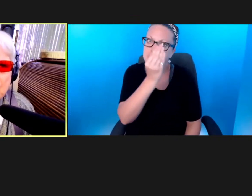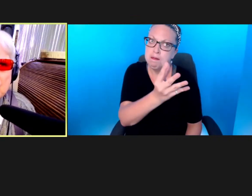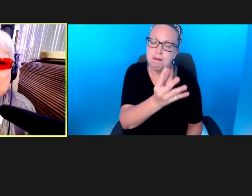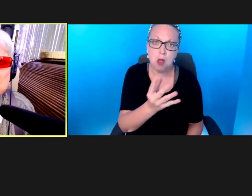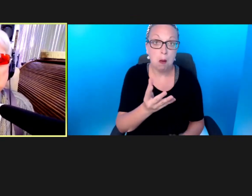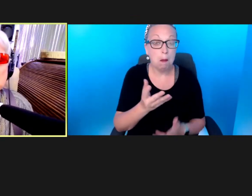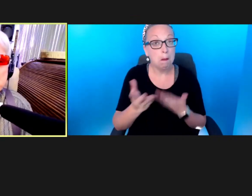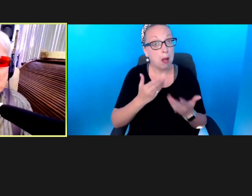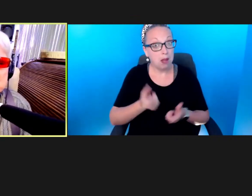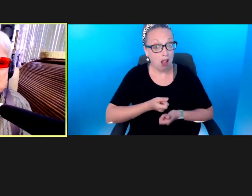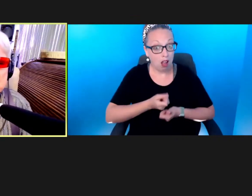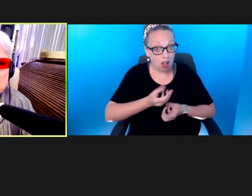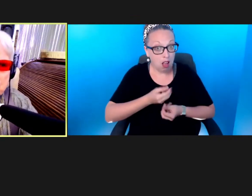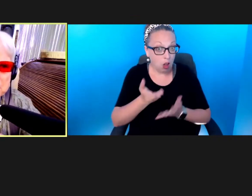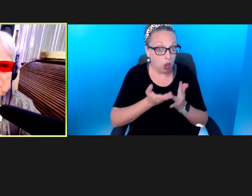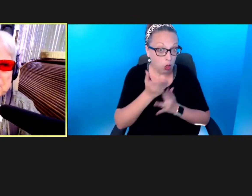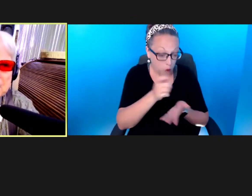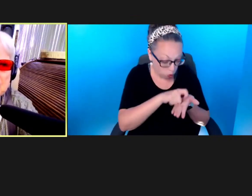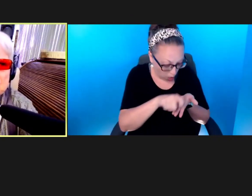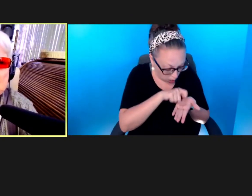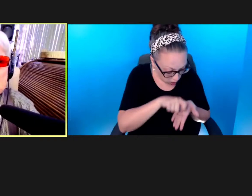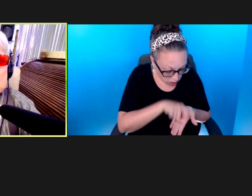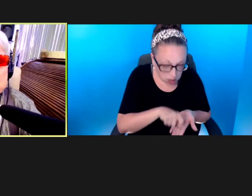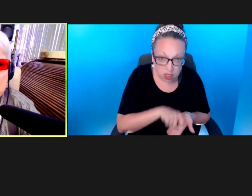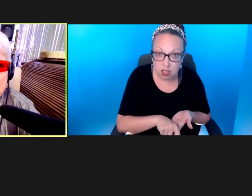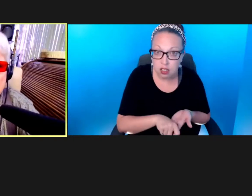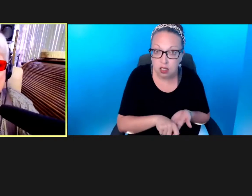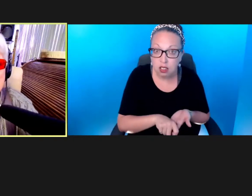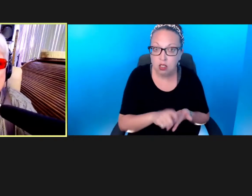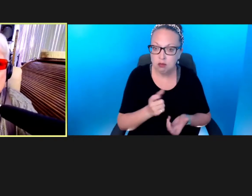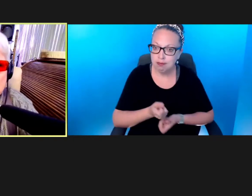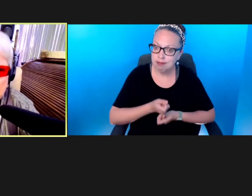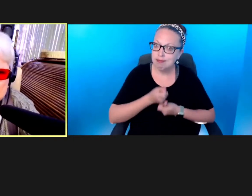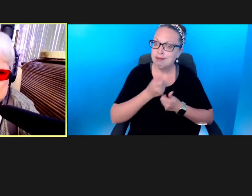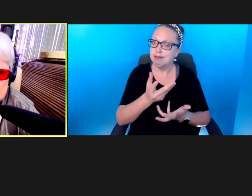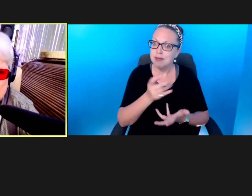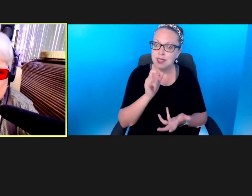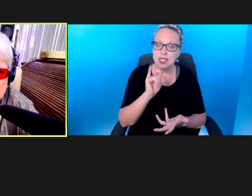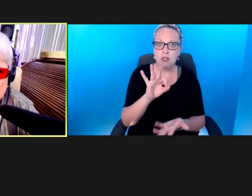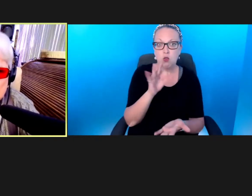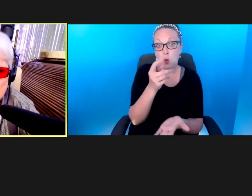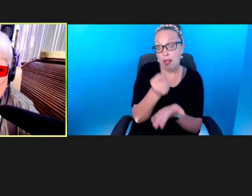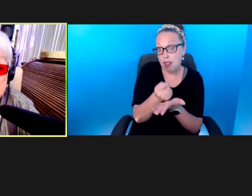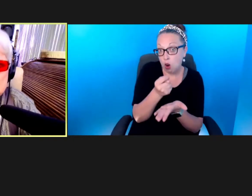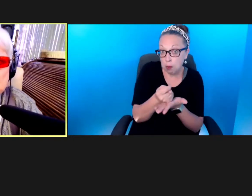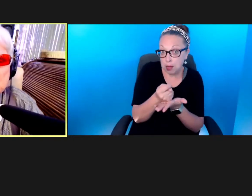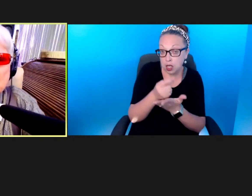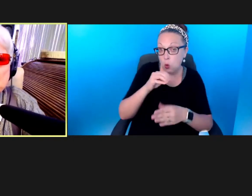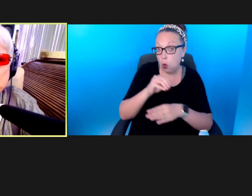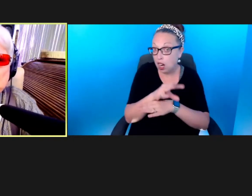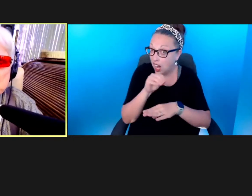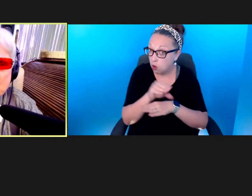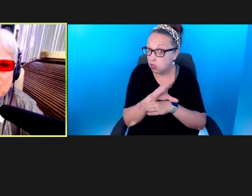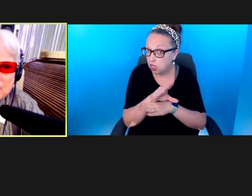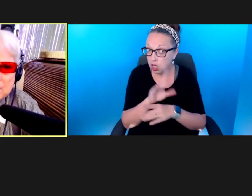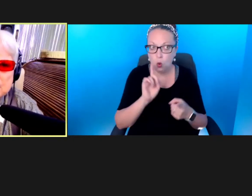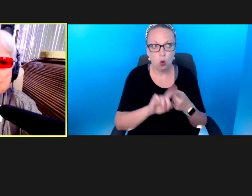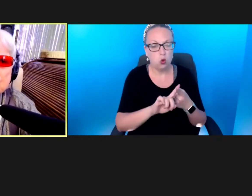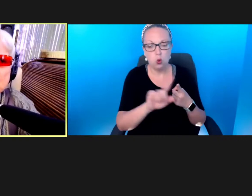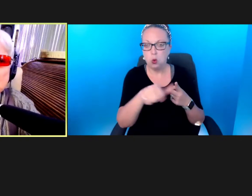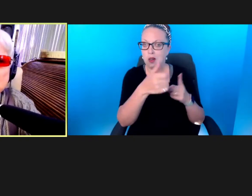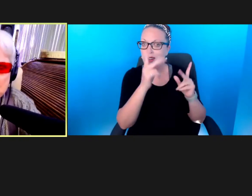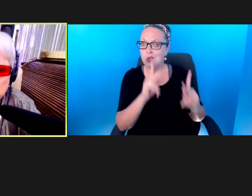down. You can express it if you're fortunate enough to be in therapy or counseling, or to a